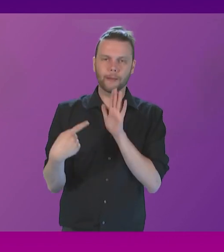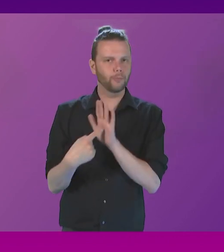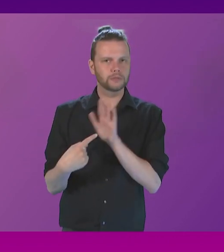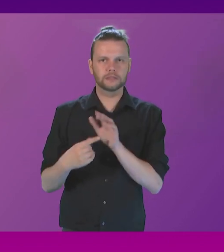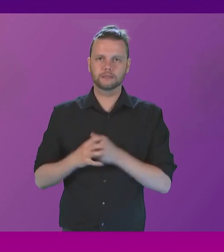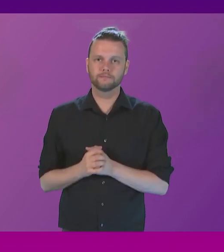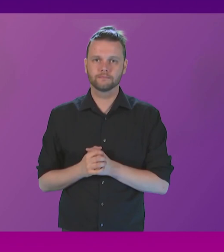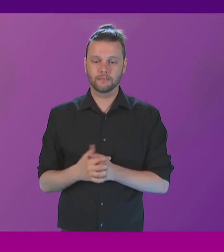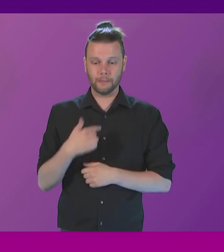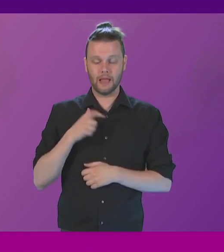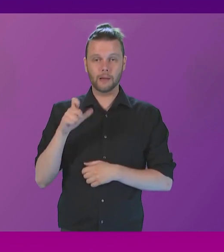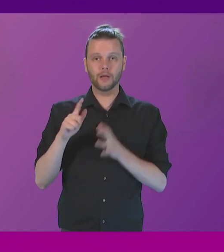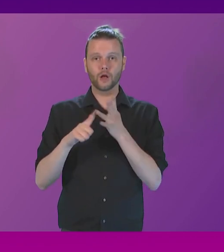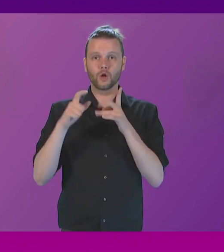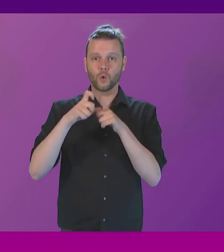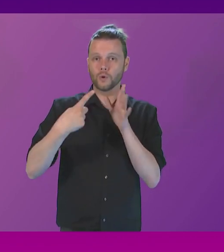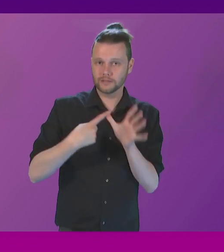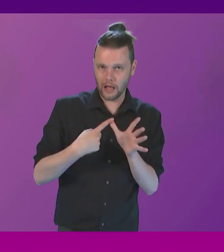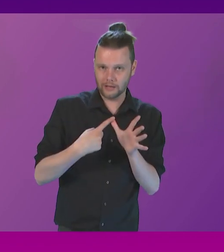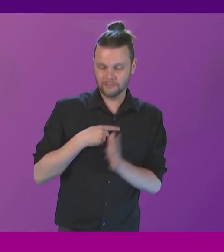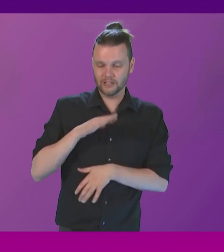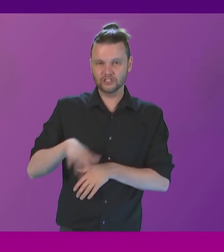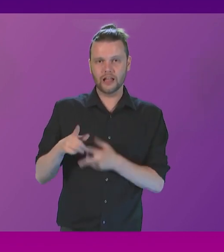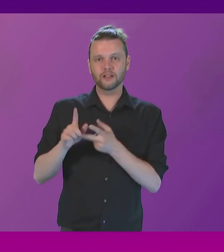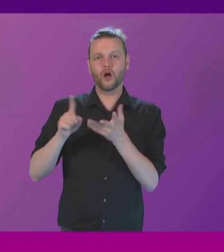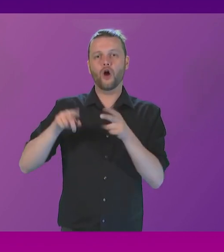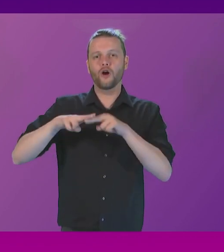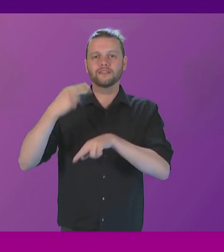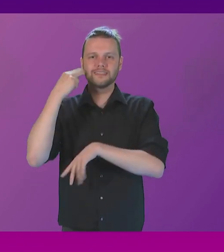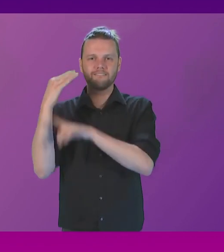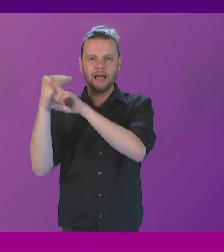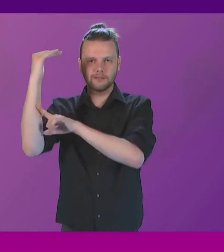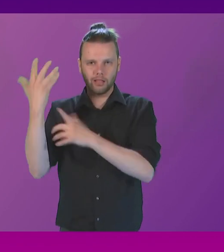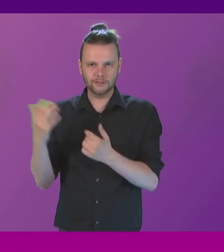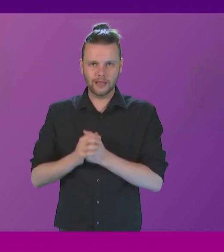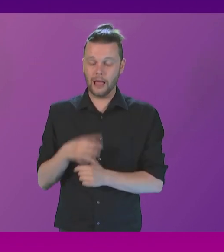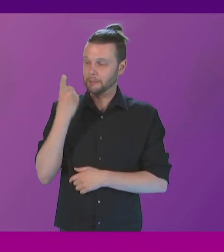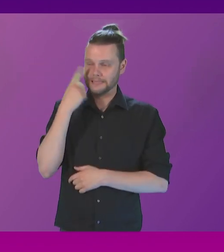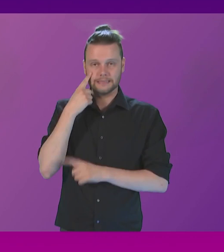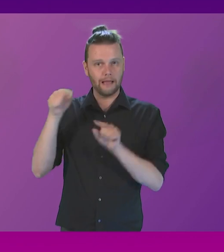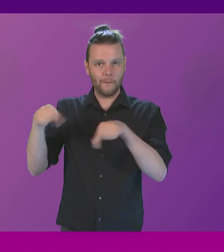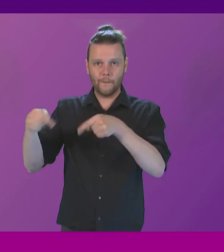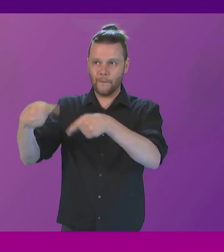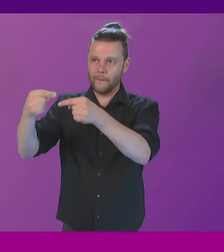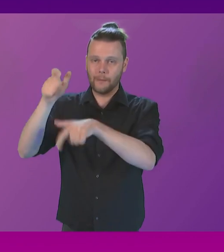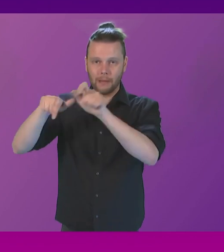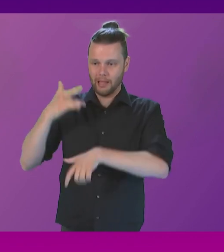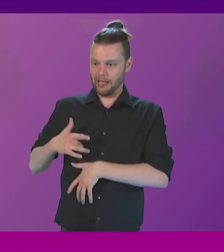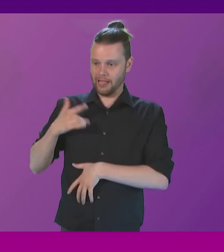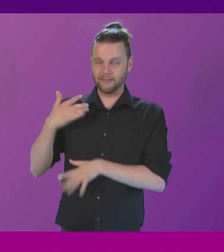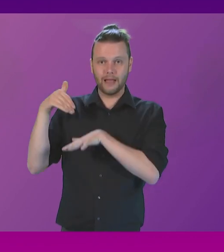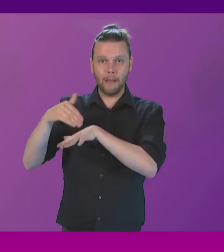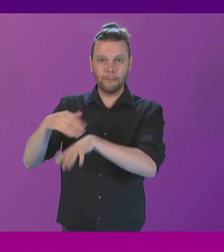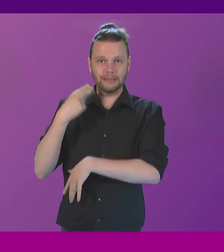As a CODA, which is C-O-D-A, a child of a deaf adult, I have witnessed the challenges faced by those living and affected